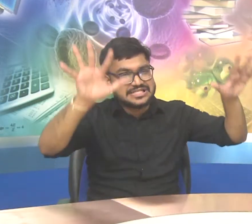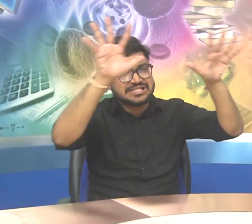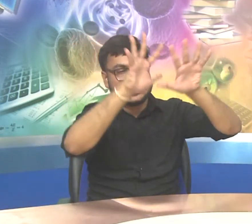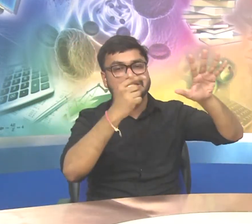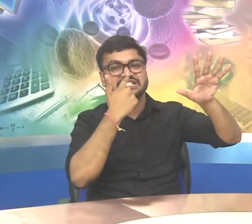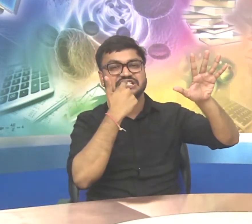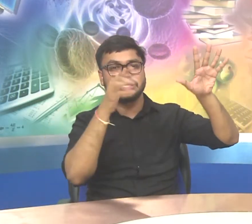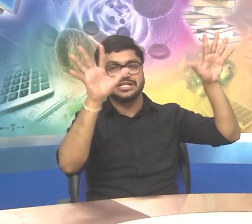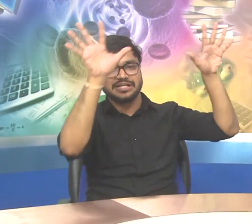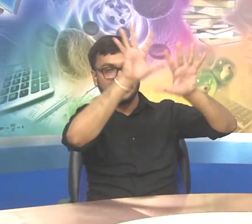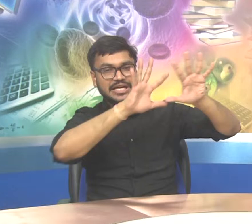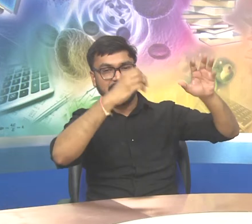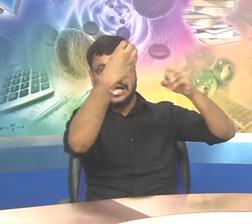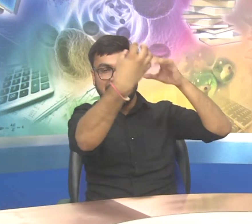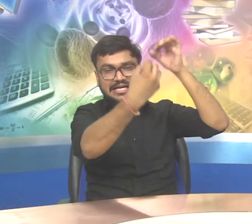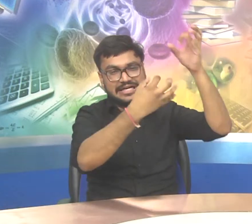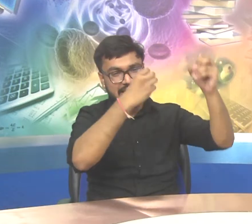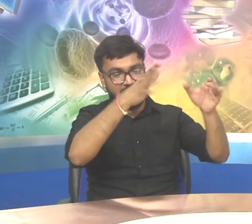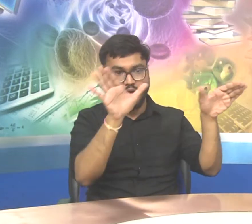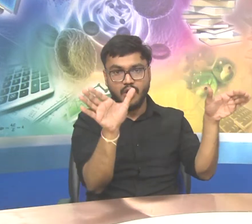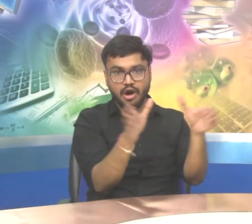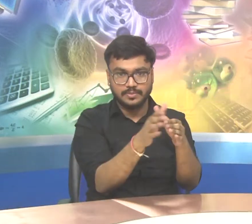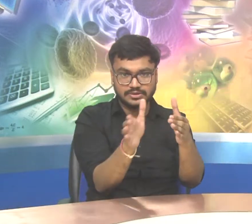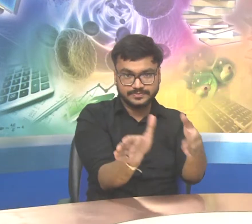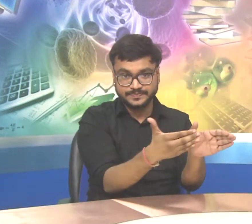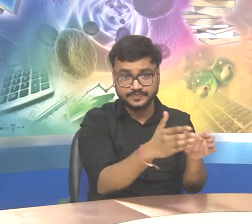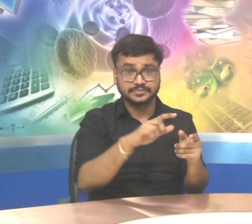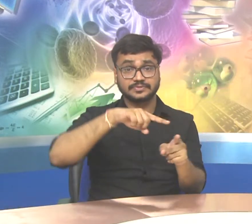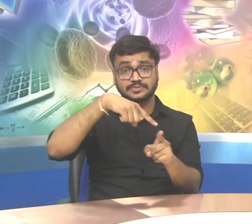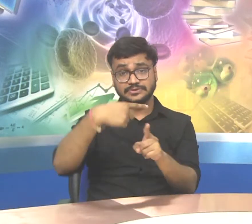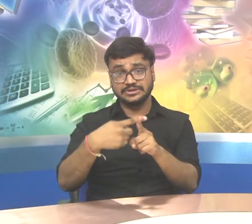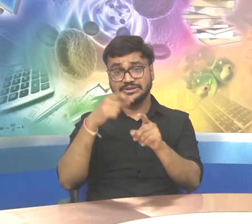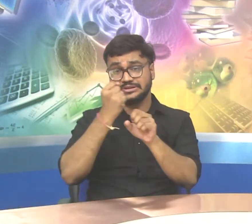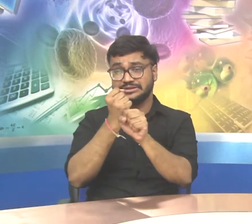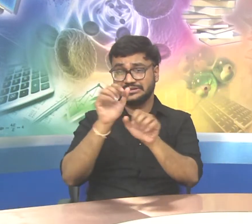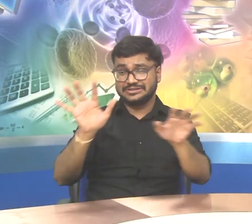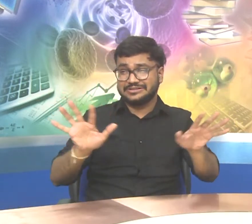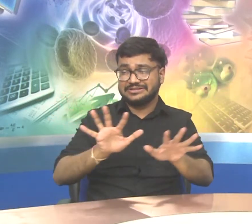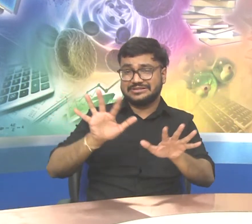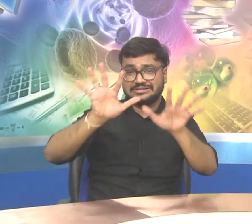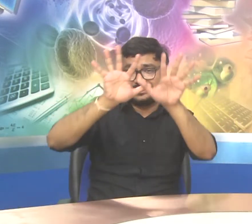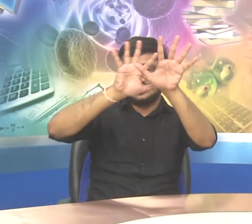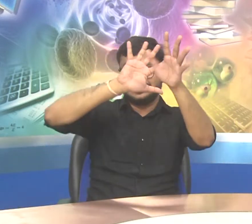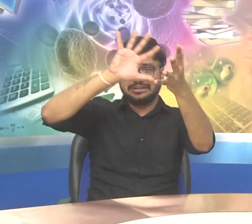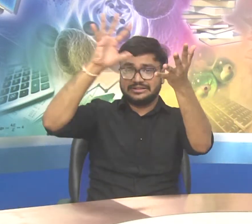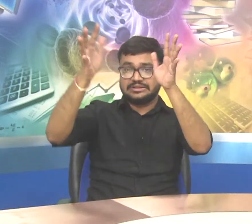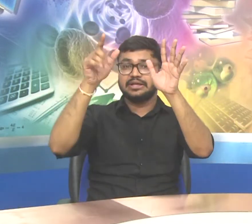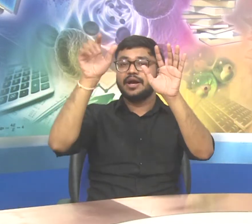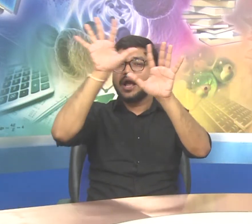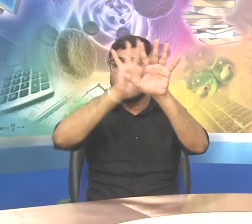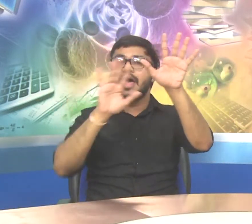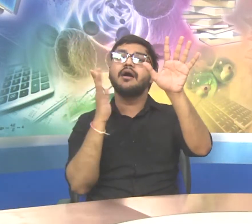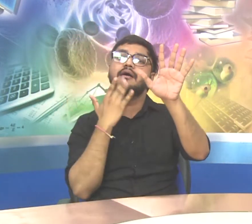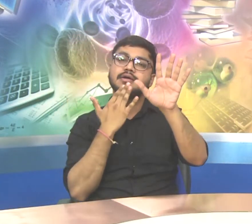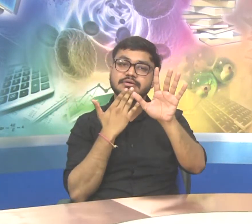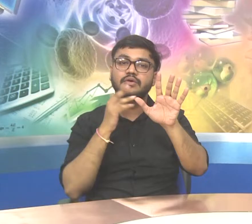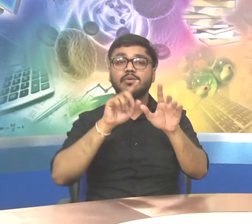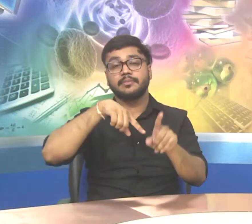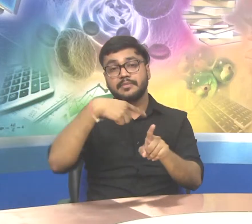First is universe, and then second galaxy, third solar system, fourth earth, and last is